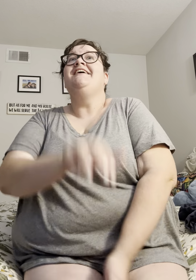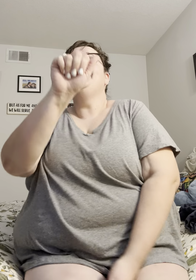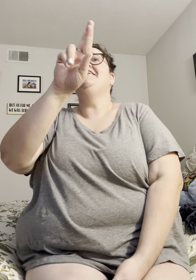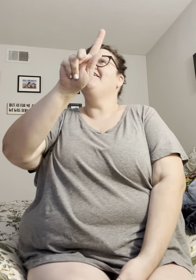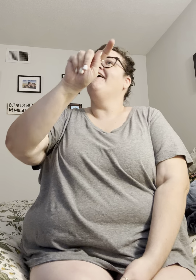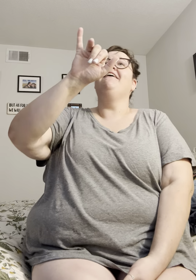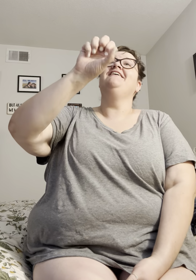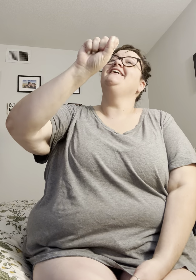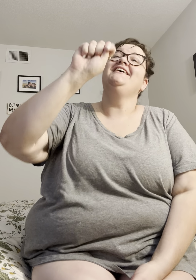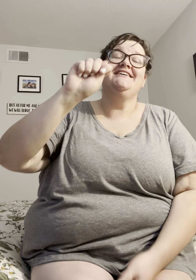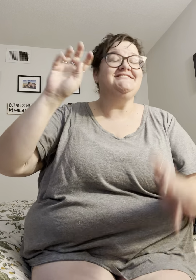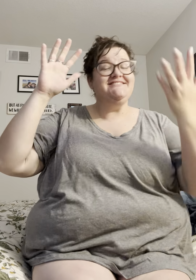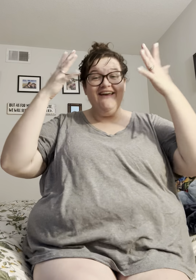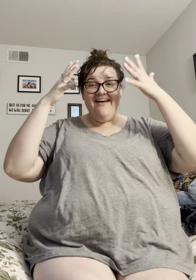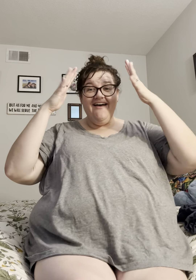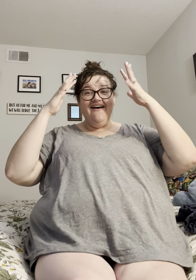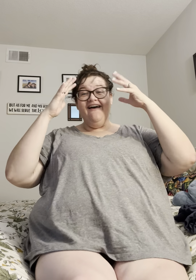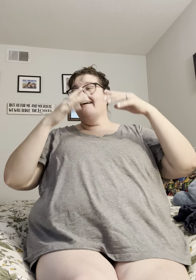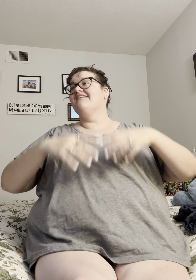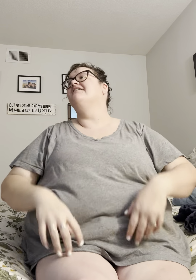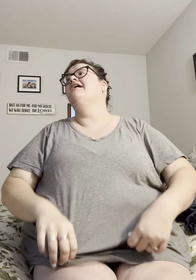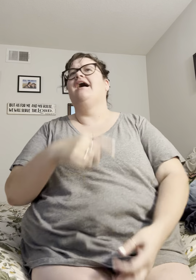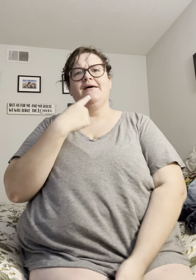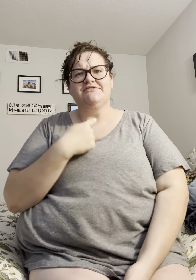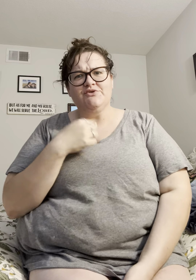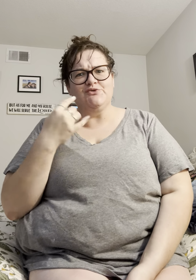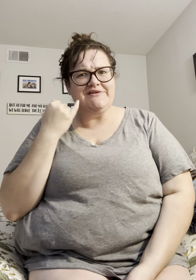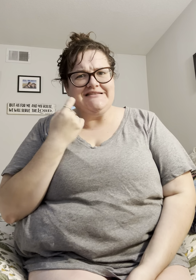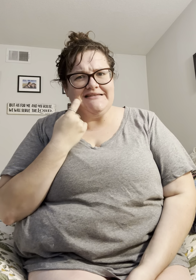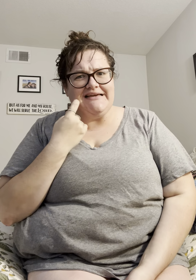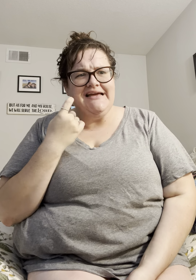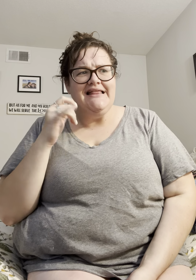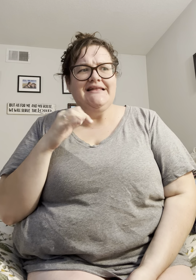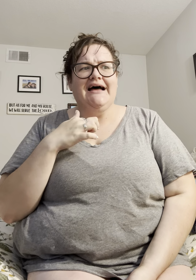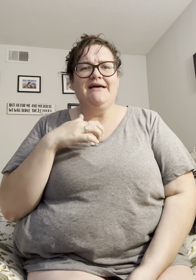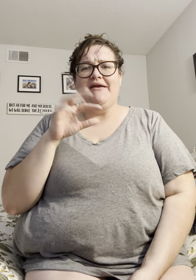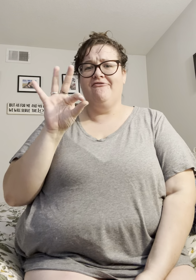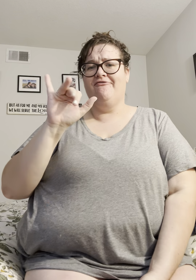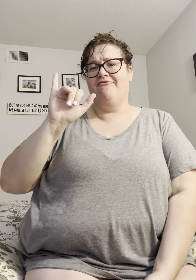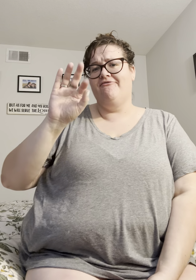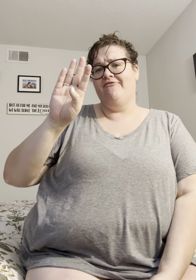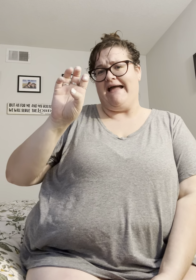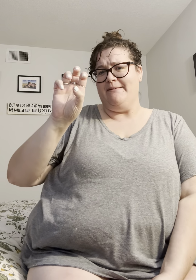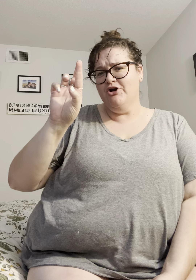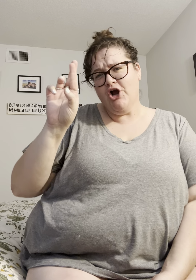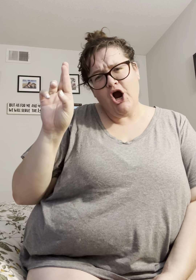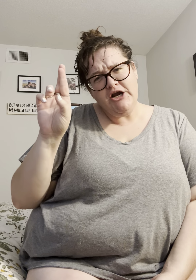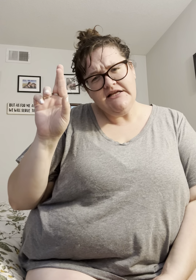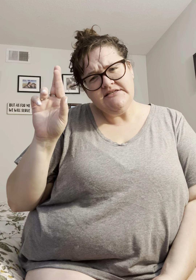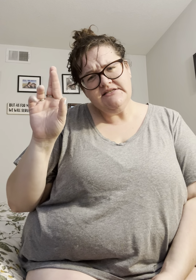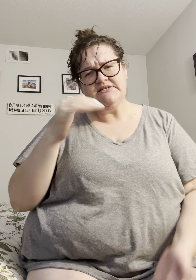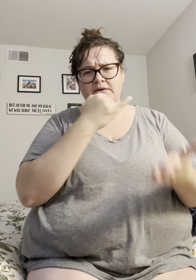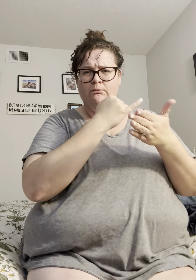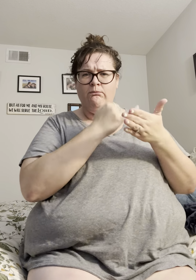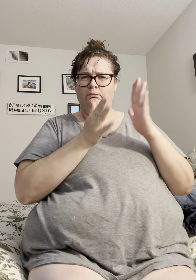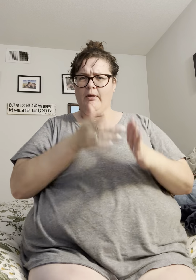An artist! Yay! I was told recently that I am a fiber artist